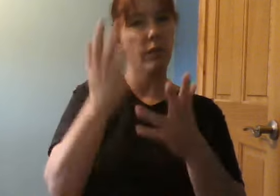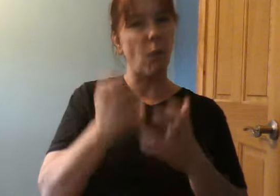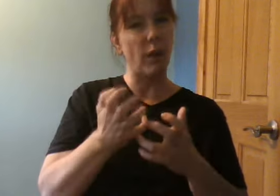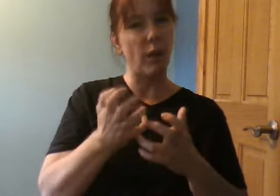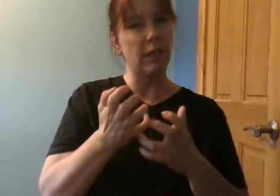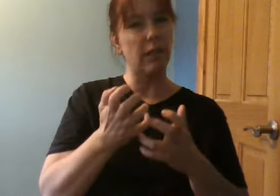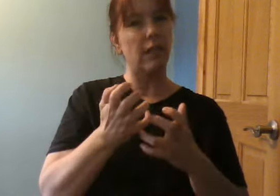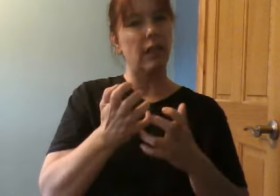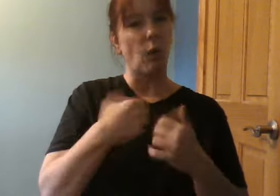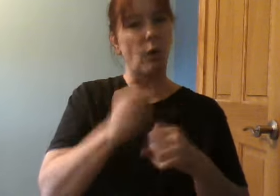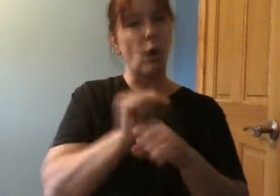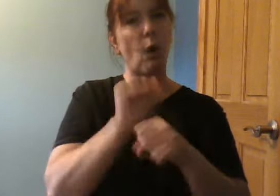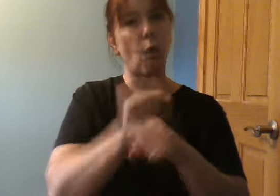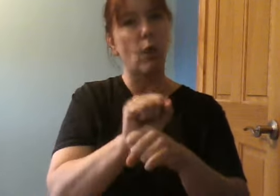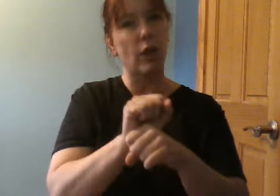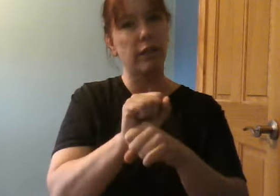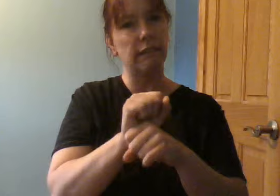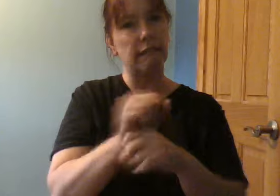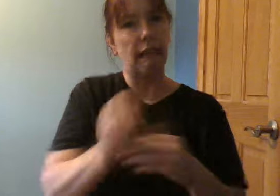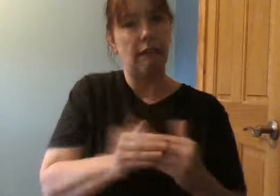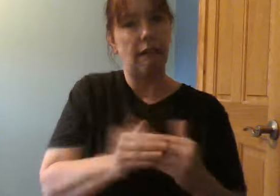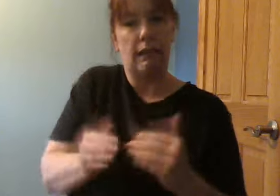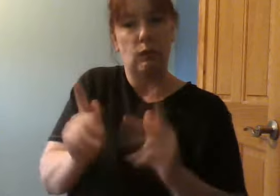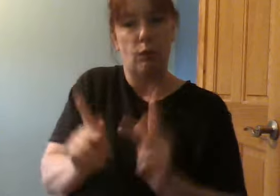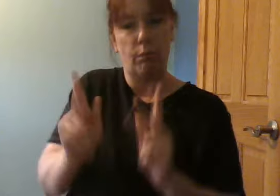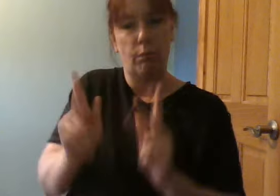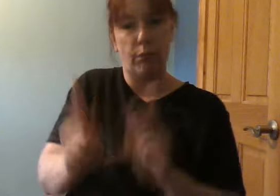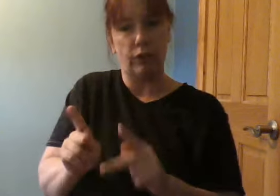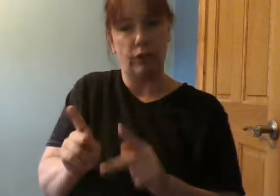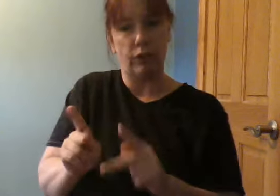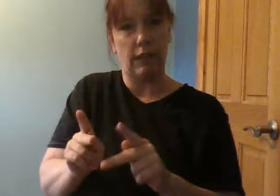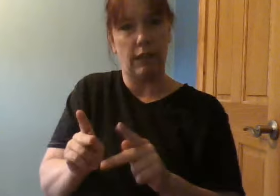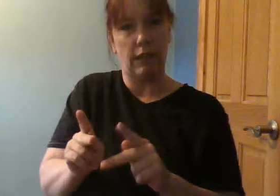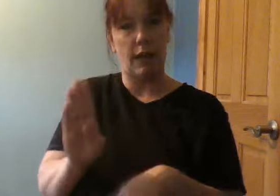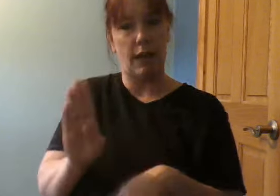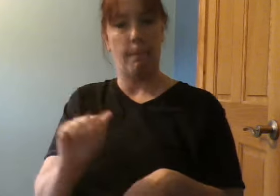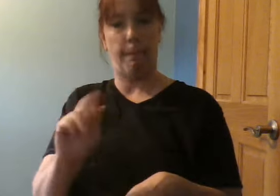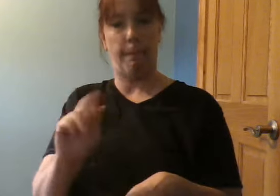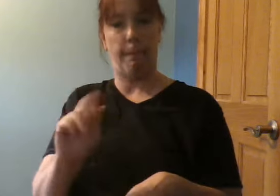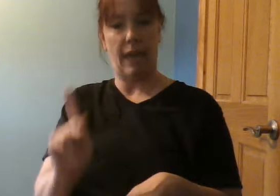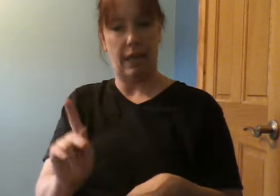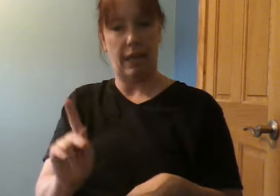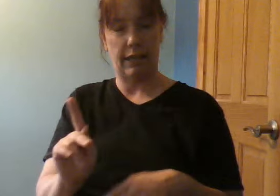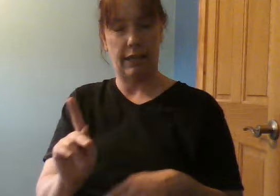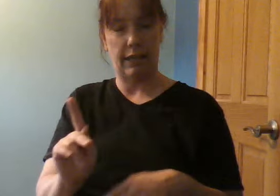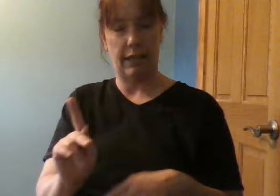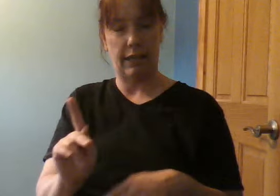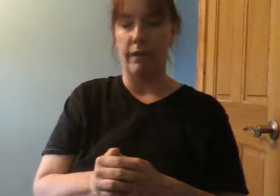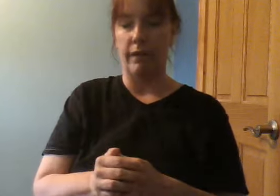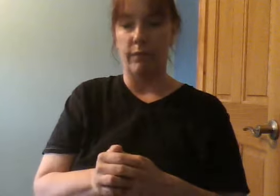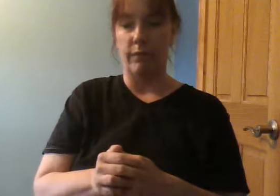worked next to somebody in a bank who was doing something, they were like, those people who take the money from banks and